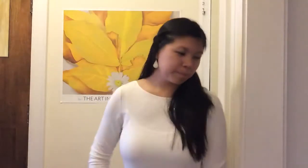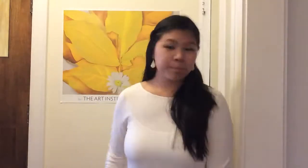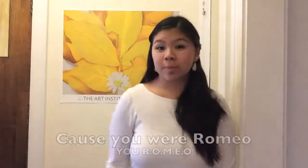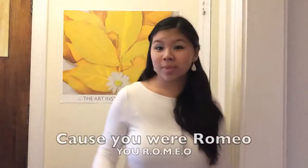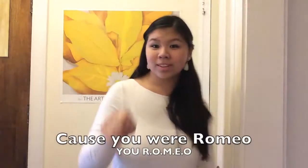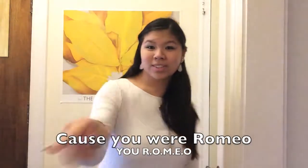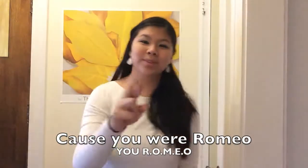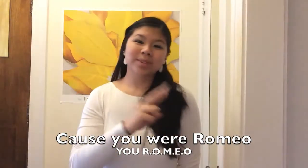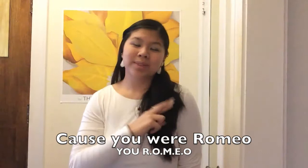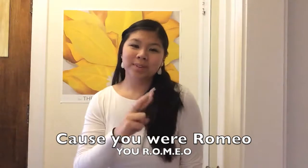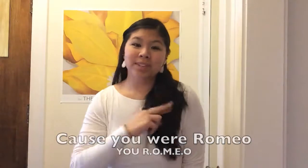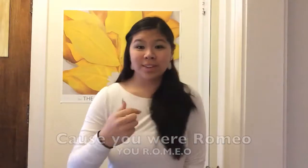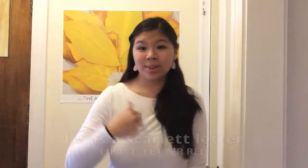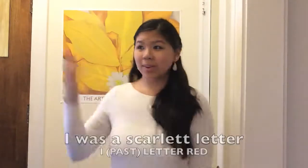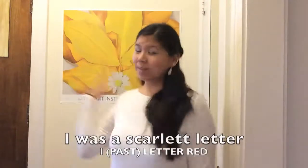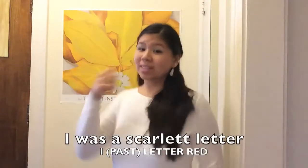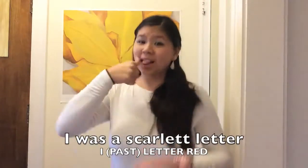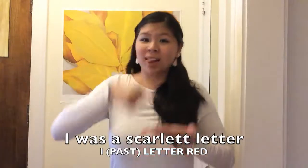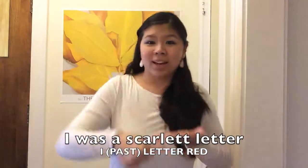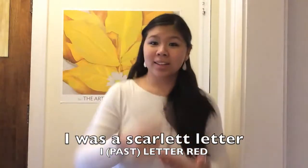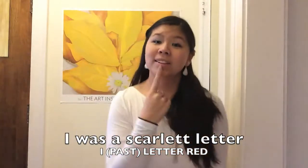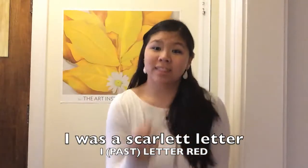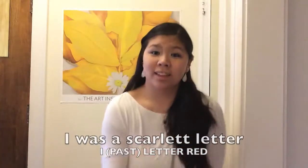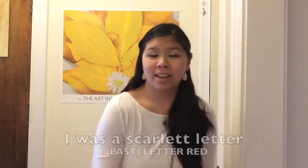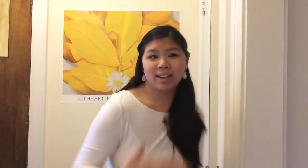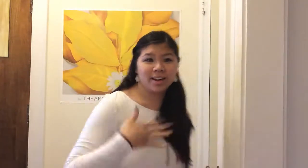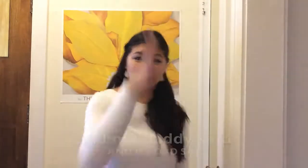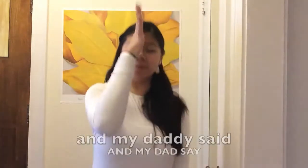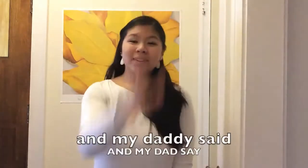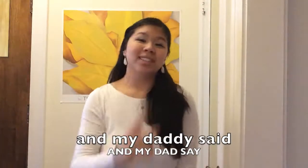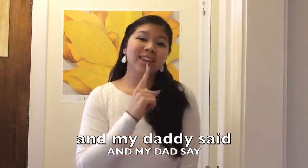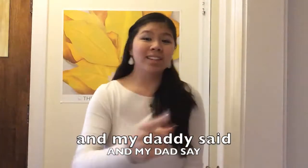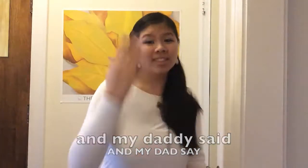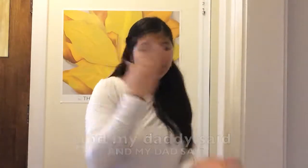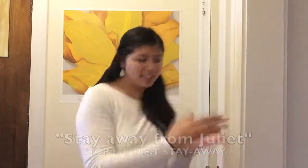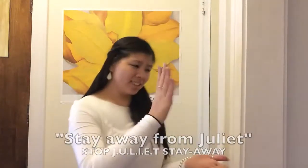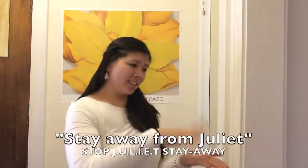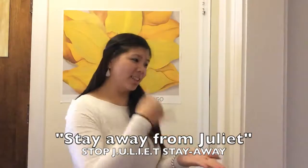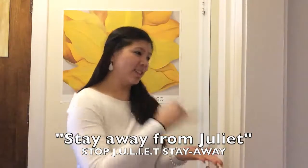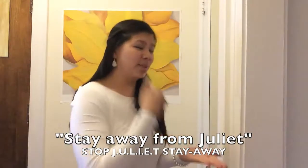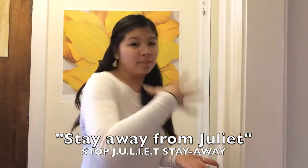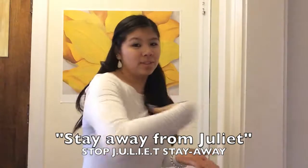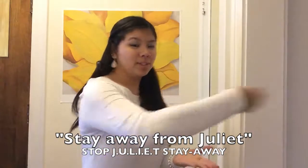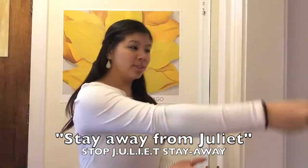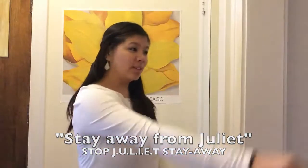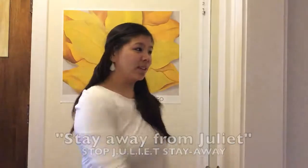oh, oh, cause you were Romeo I was a scarlet letter And my daddy said stay away from Juliet